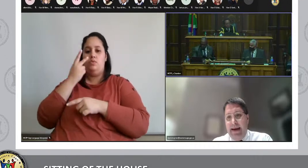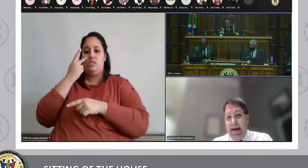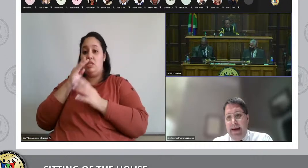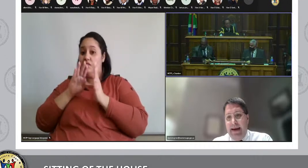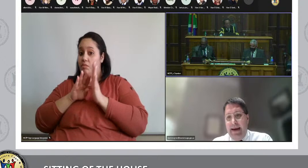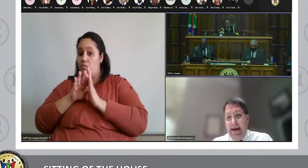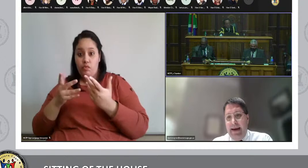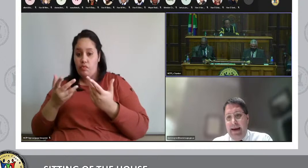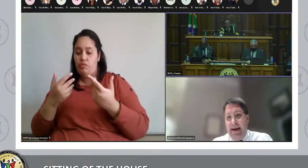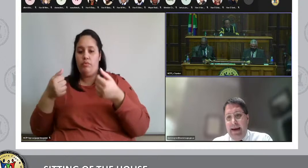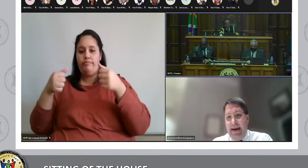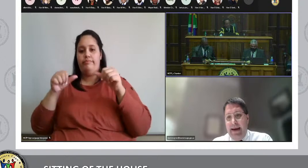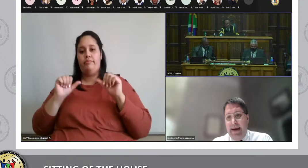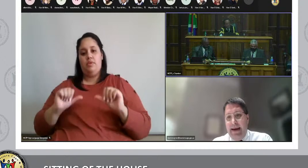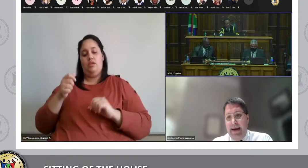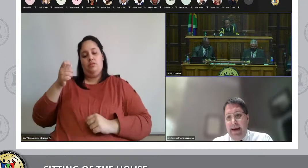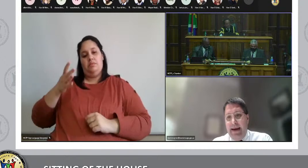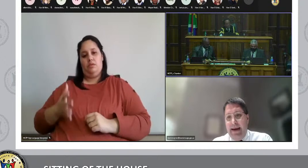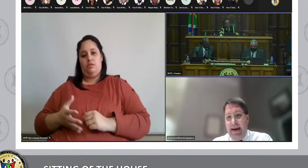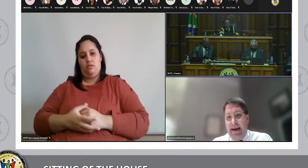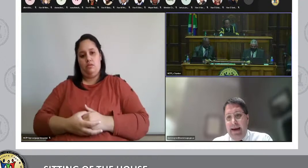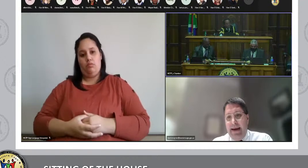not, then we go to the next speaker for now.